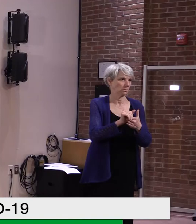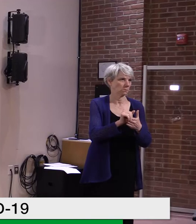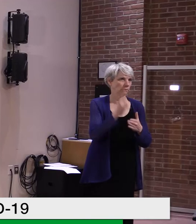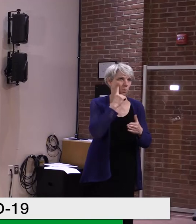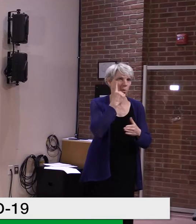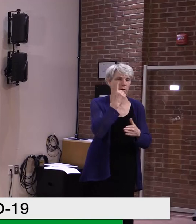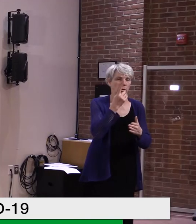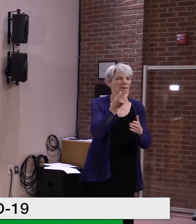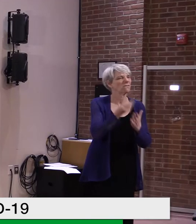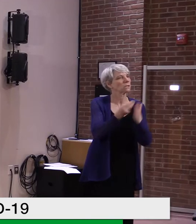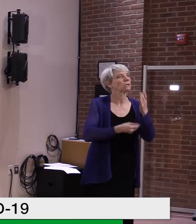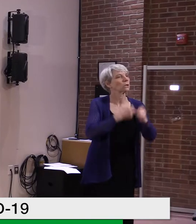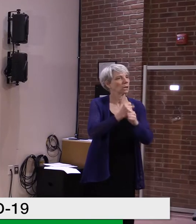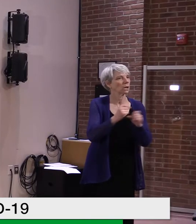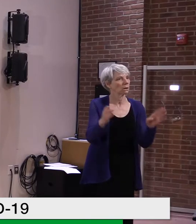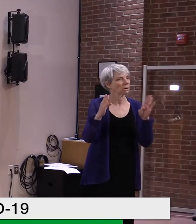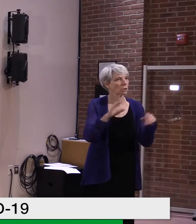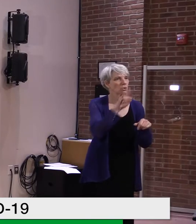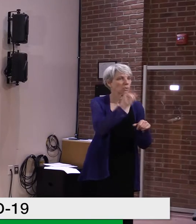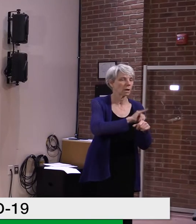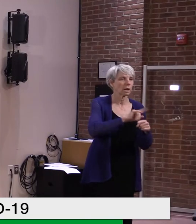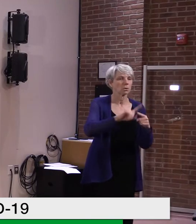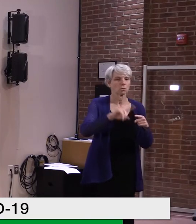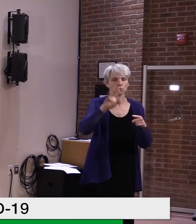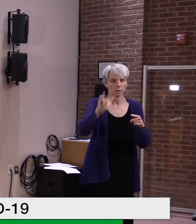looking at this increasing to